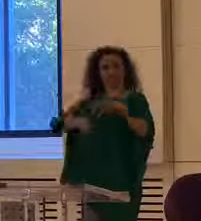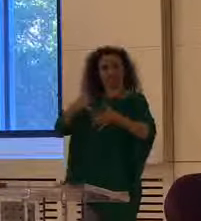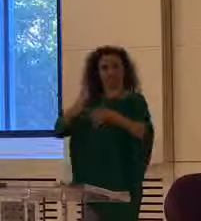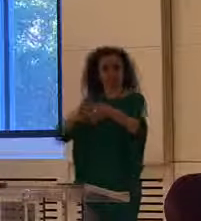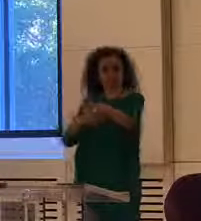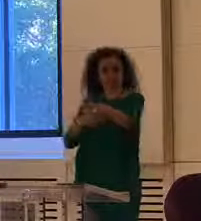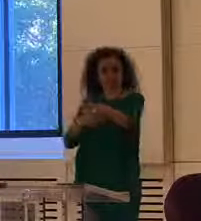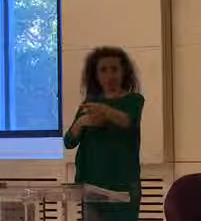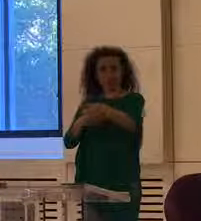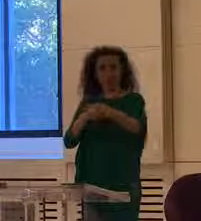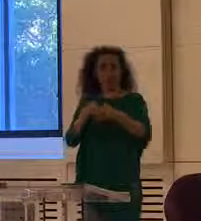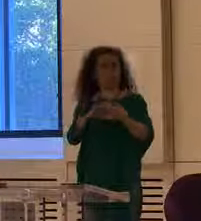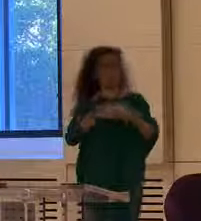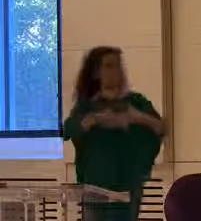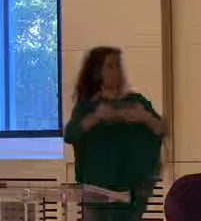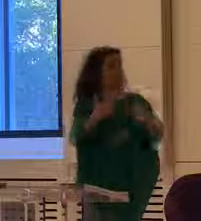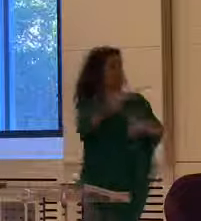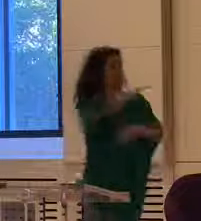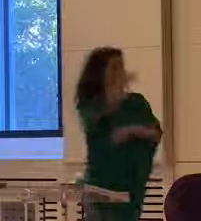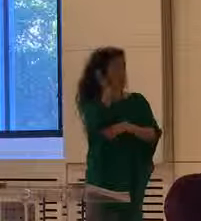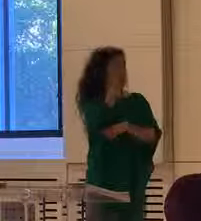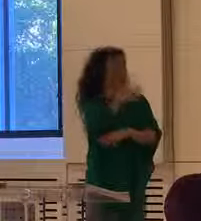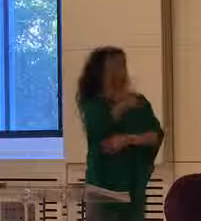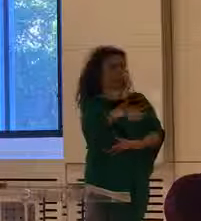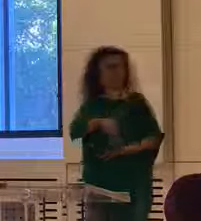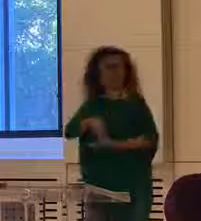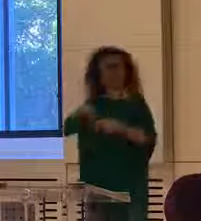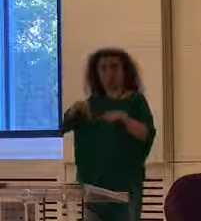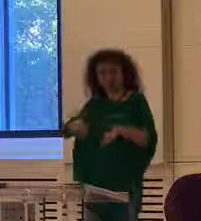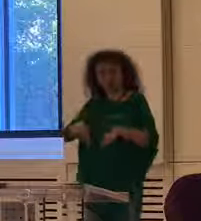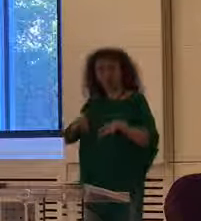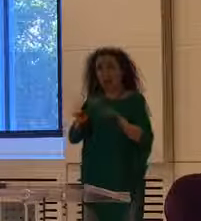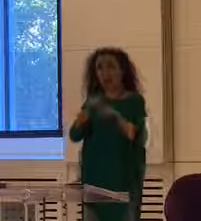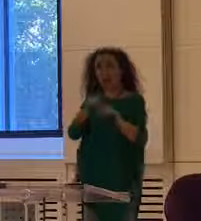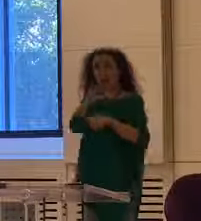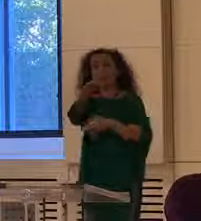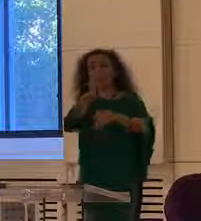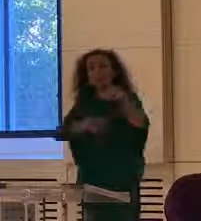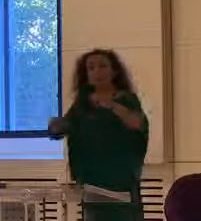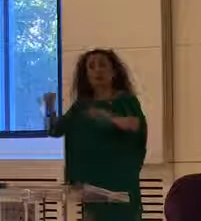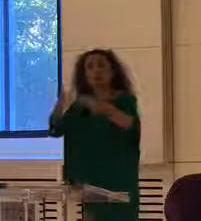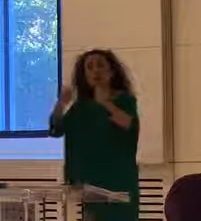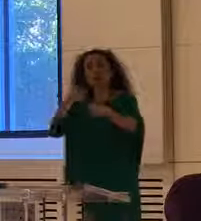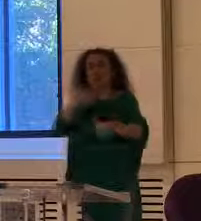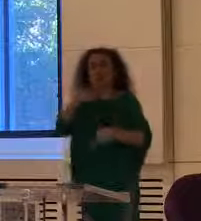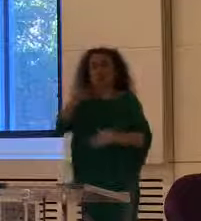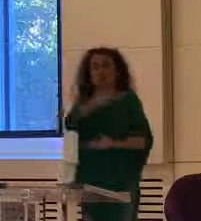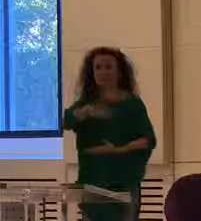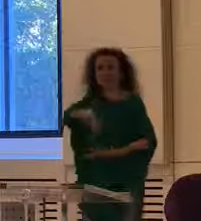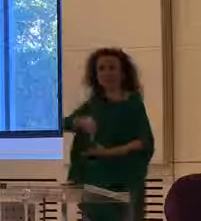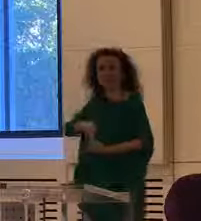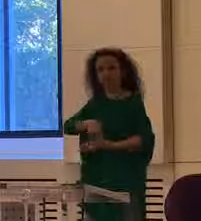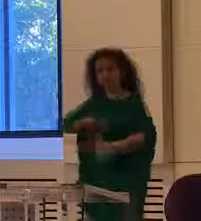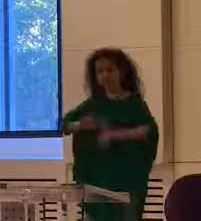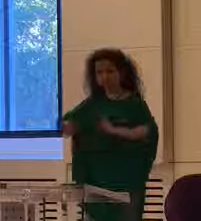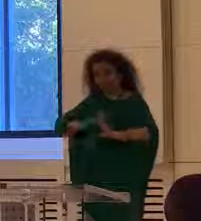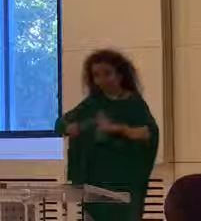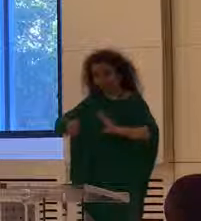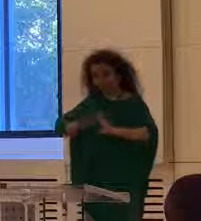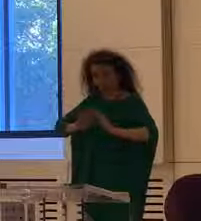us and follow the signing of anyone who stands to speak there. The same goes for